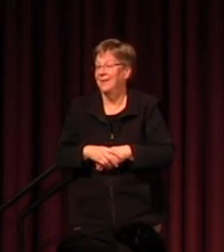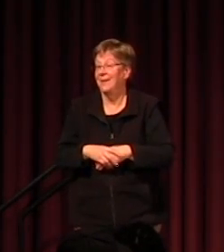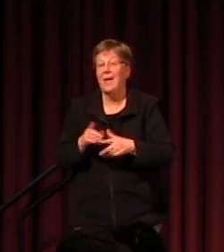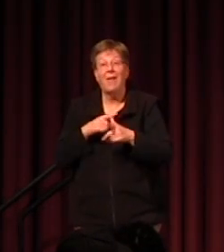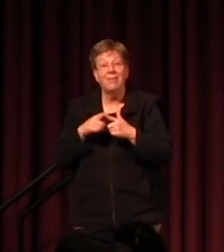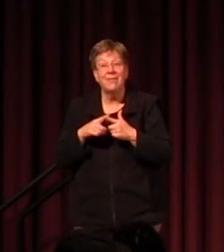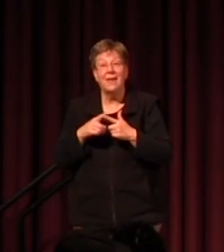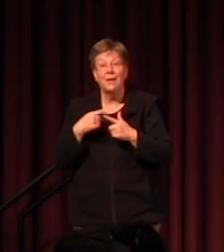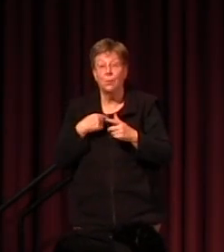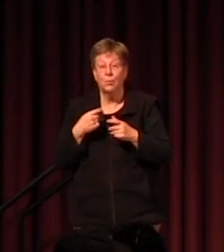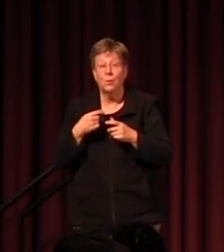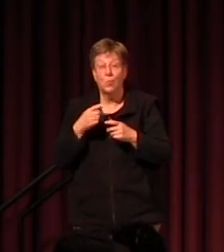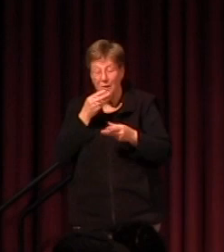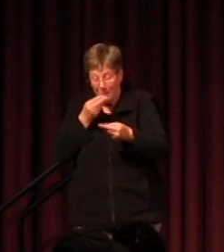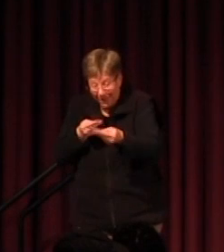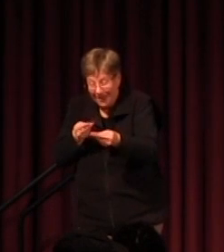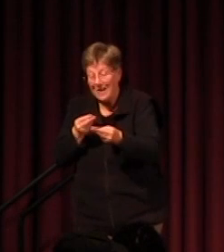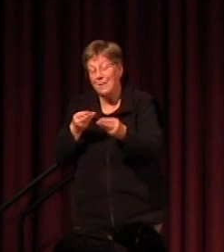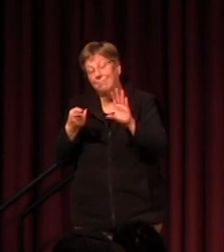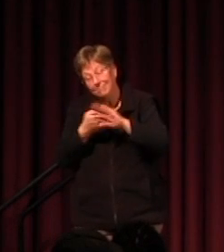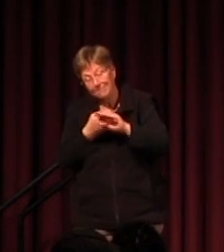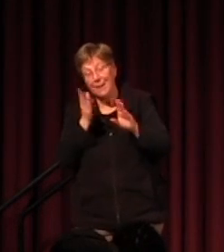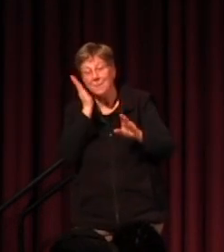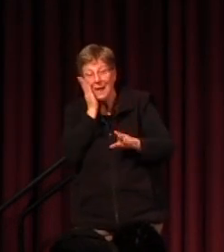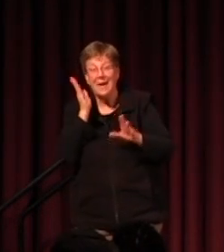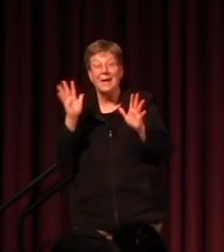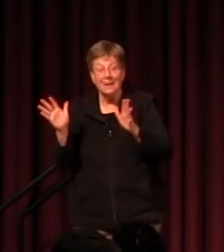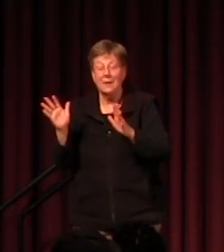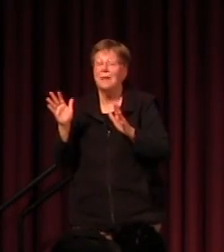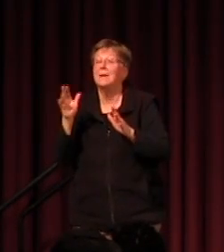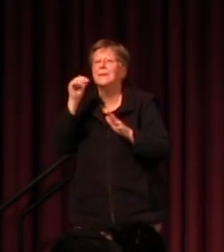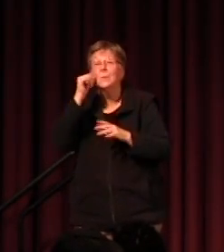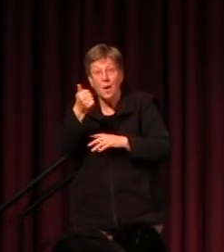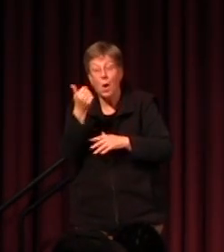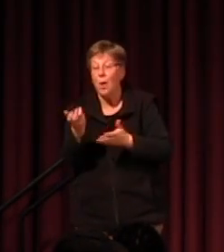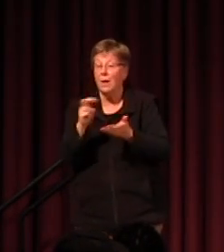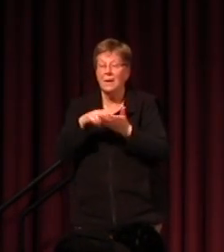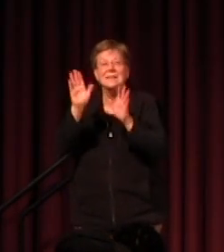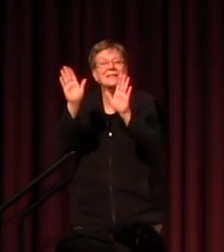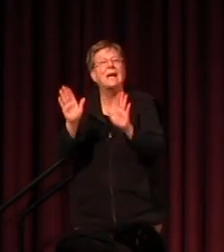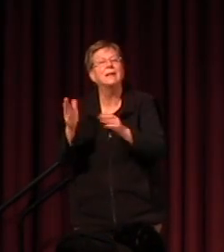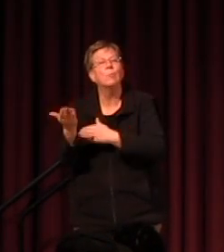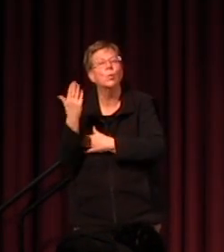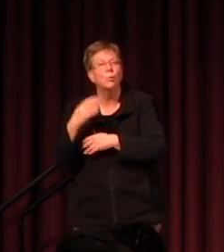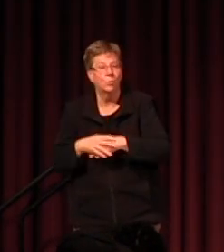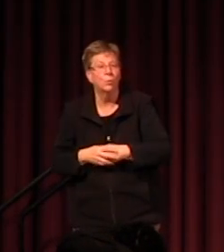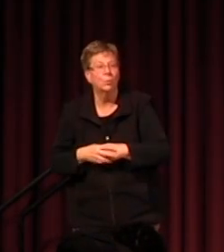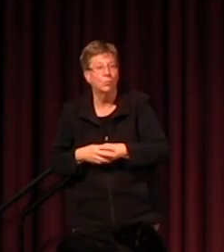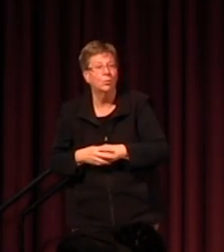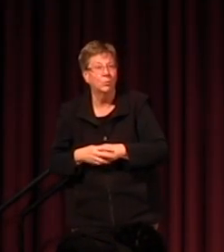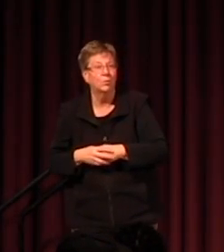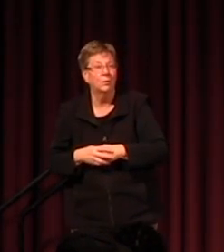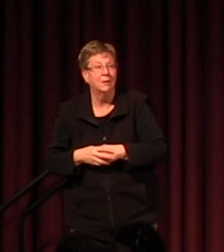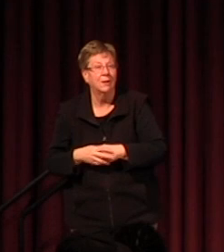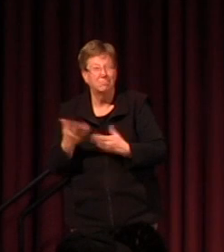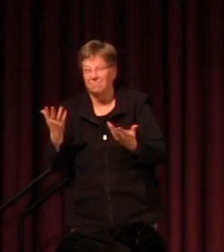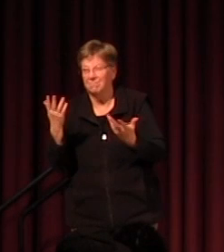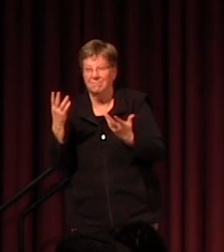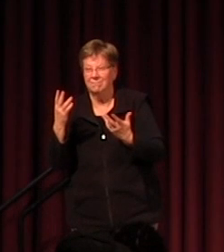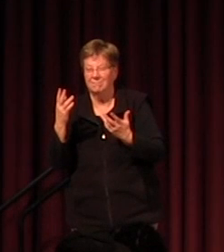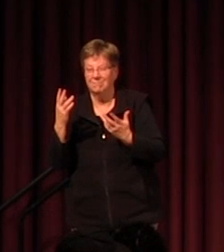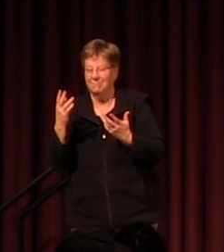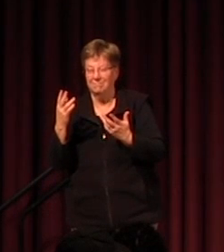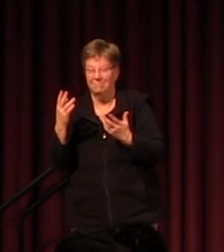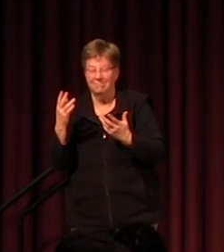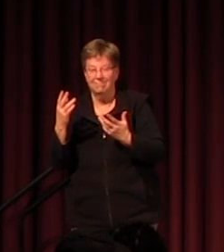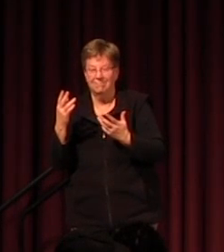And then we got them to bed, fed them, got them to bed, got up the next day. It's Sunday morning. It's what, 7 hours